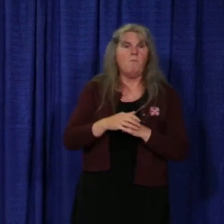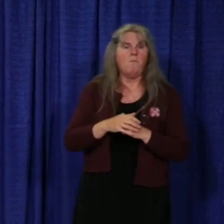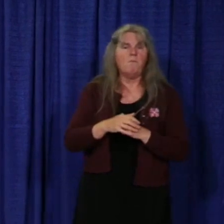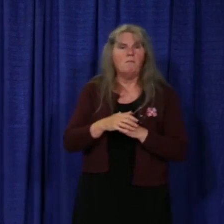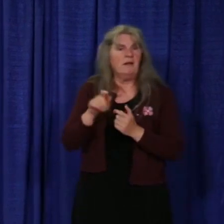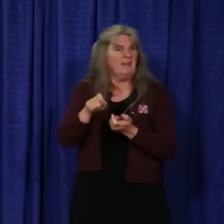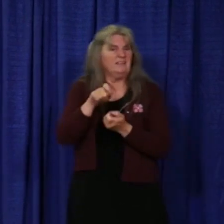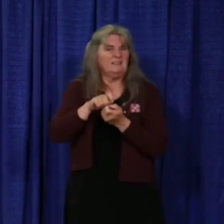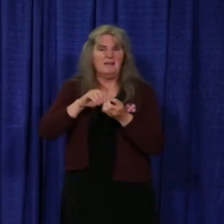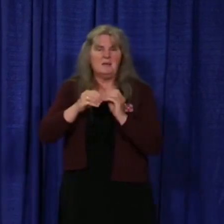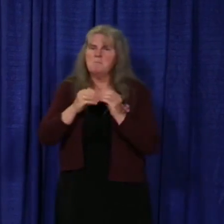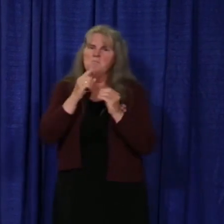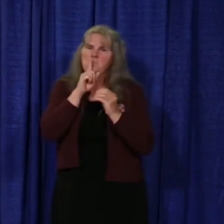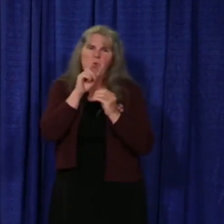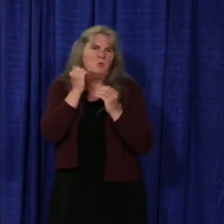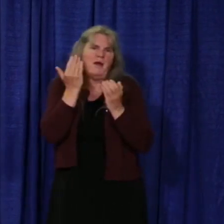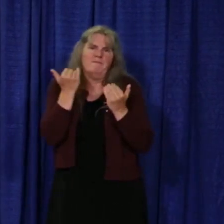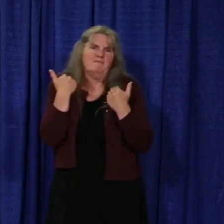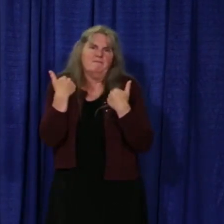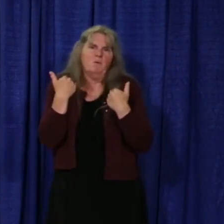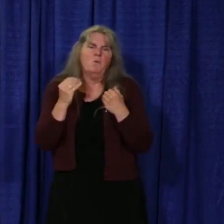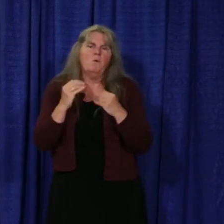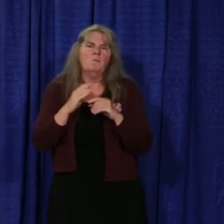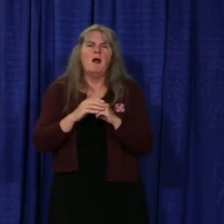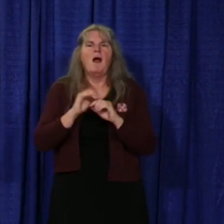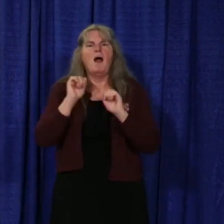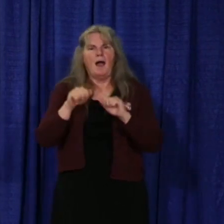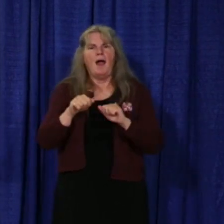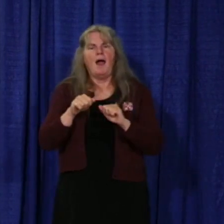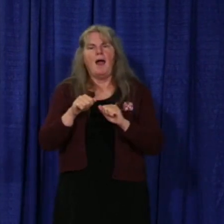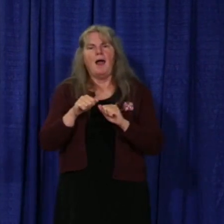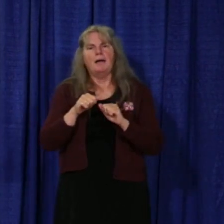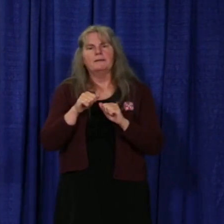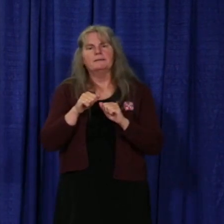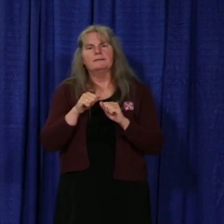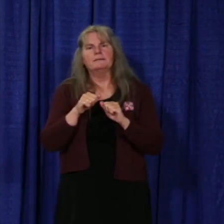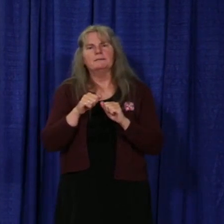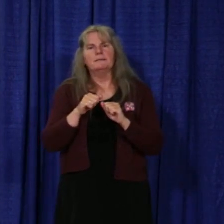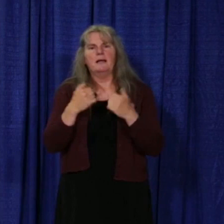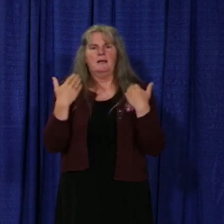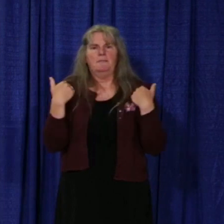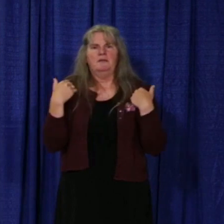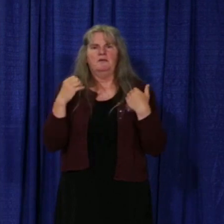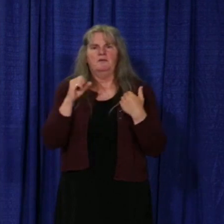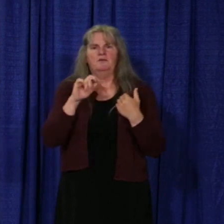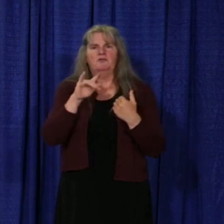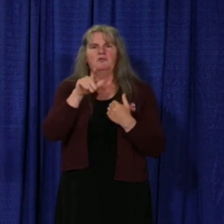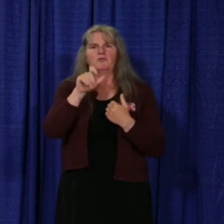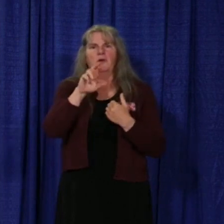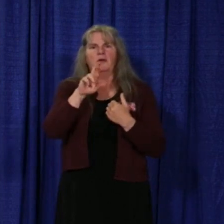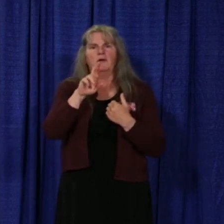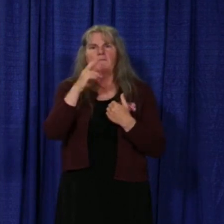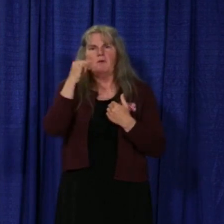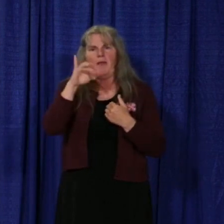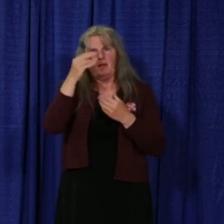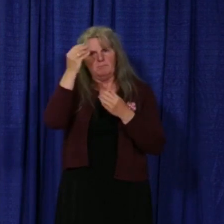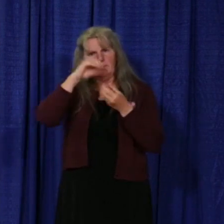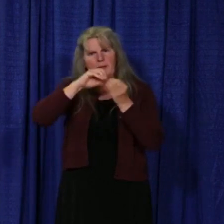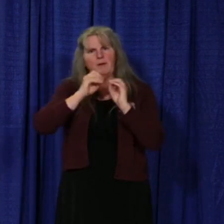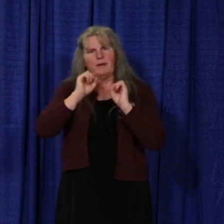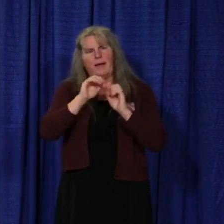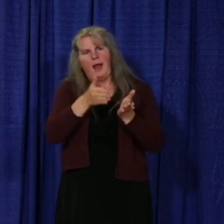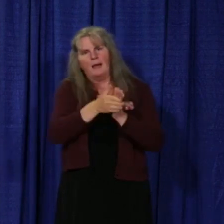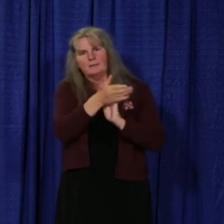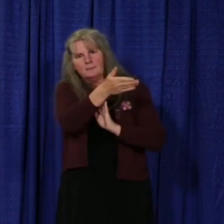I don't have an updated number right here for you, Gabrielle, but what I can do is I can talk with Minister Stryker to get you that information. I